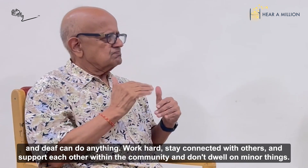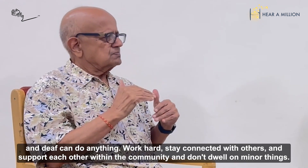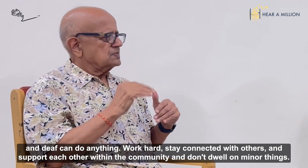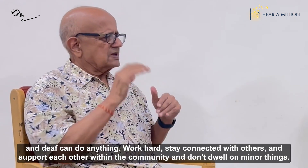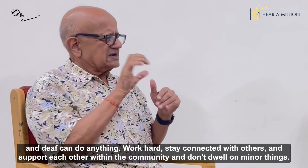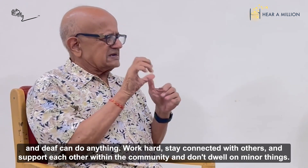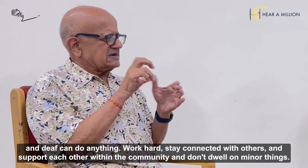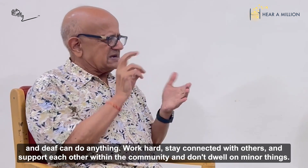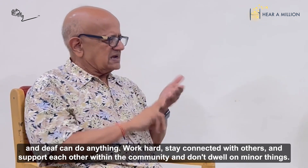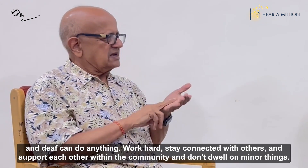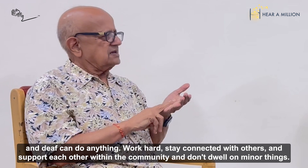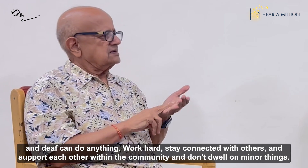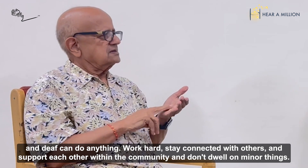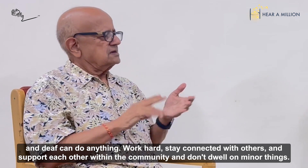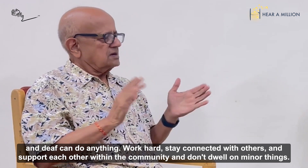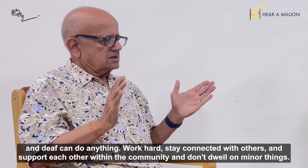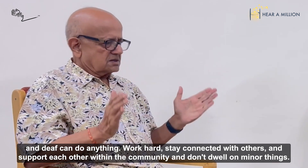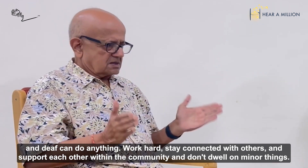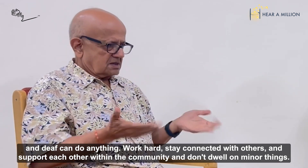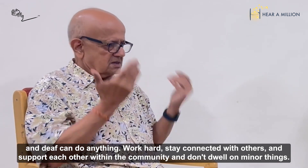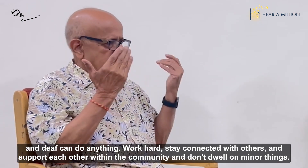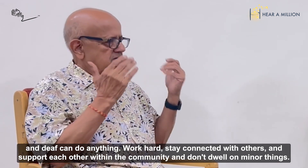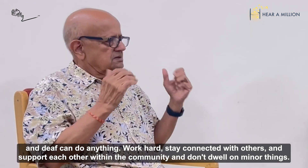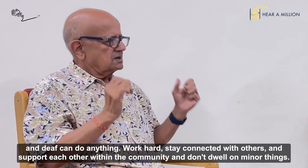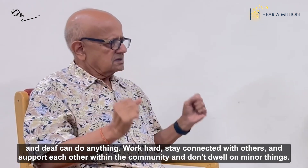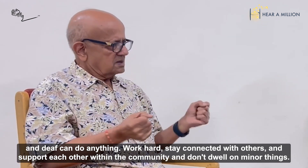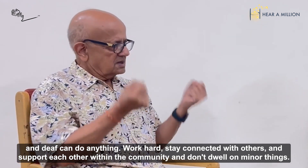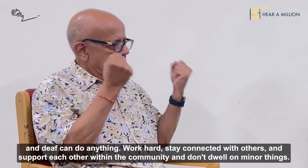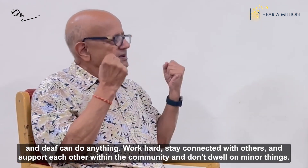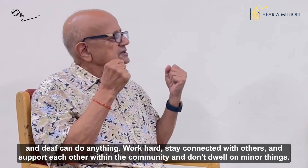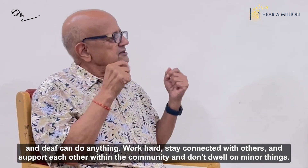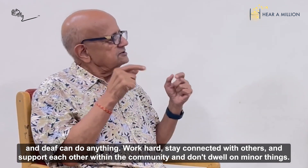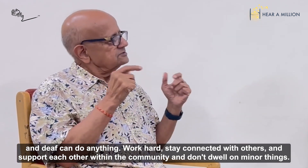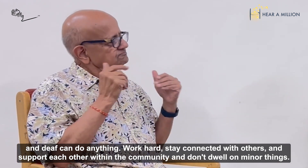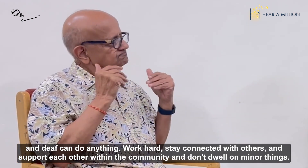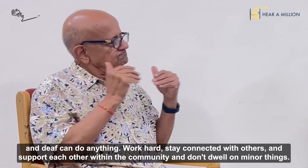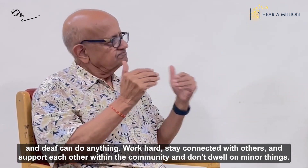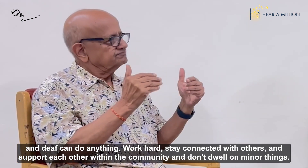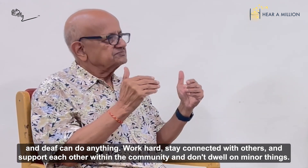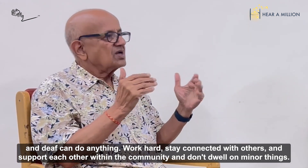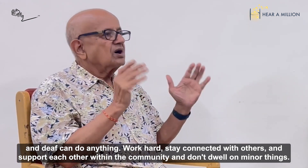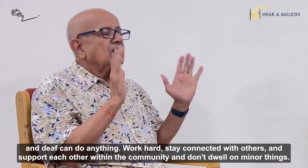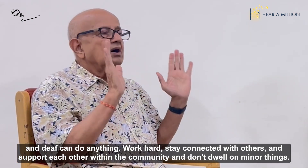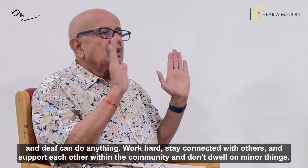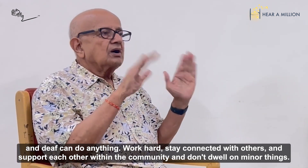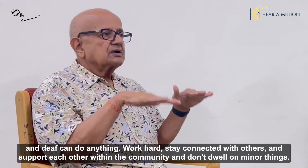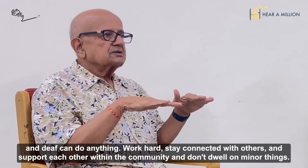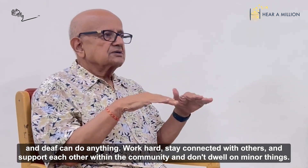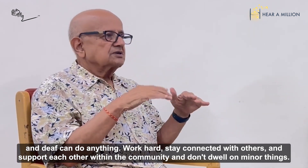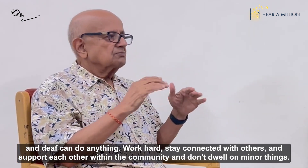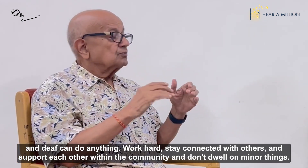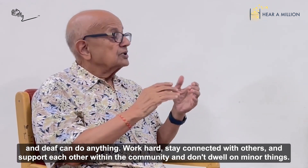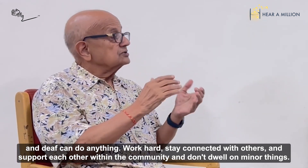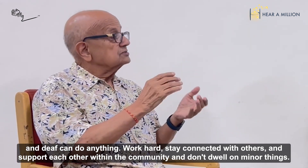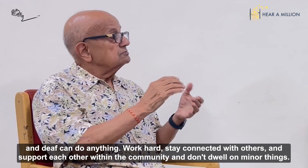And deaf can do anything. Work hard, stay connected with others, and support each other within the community, and don't dwell on minor